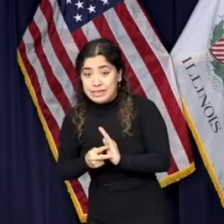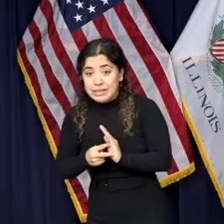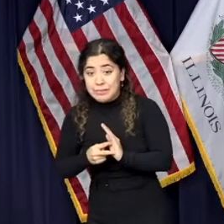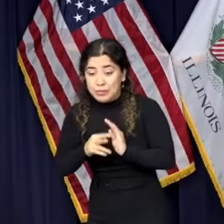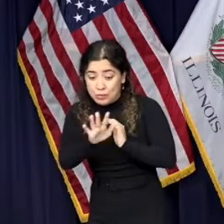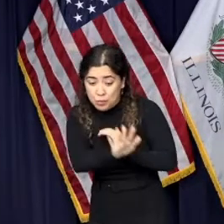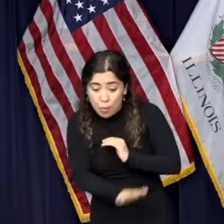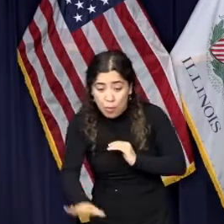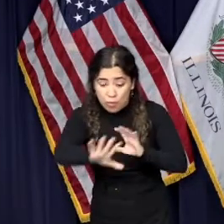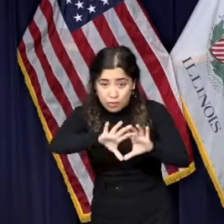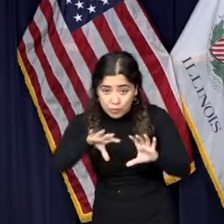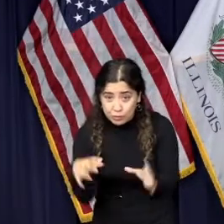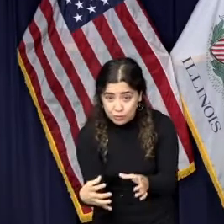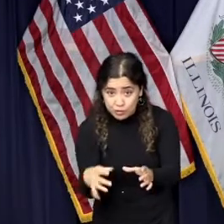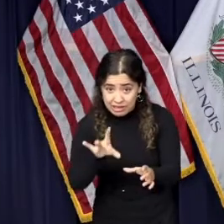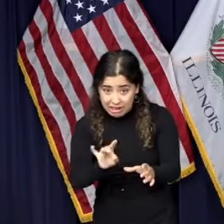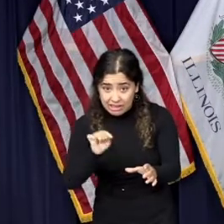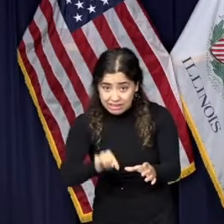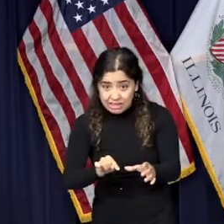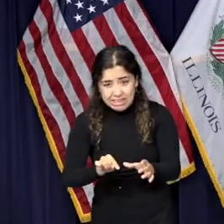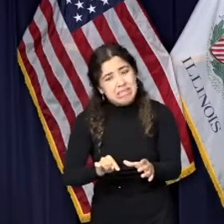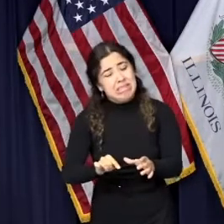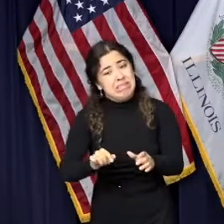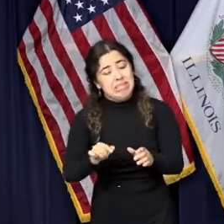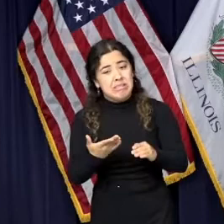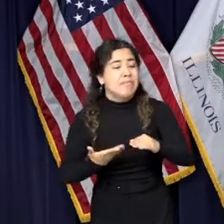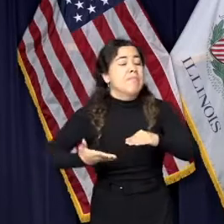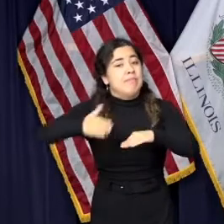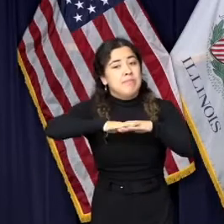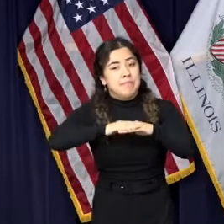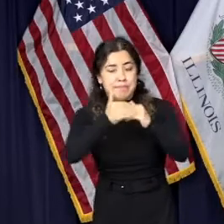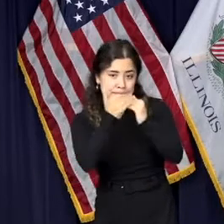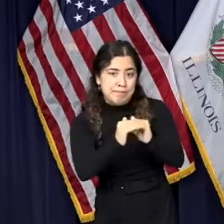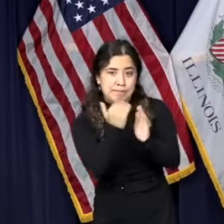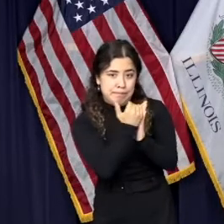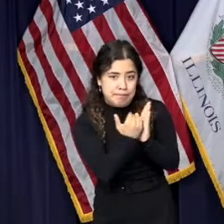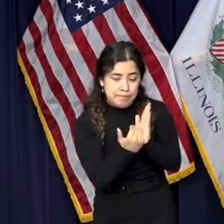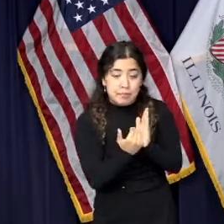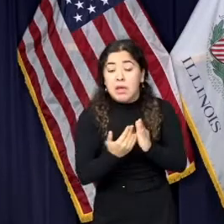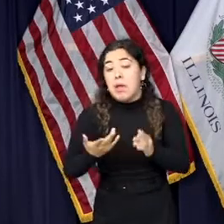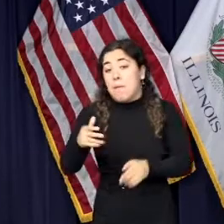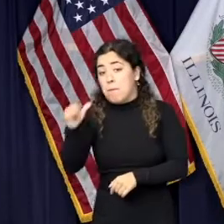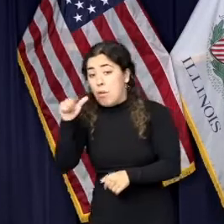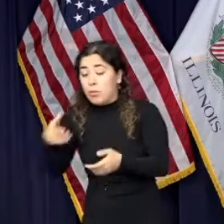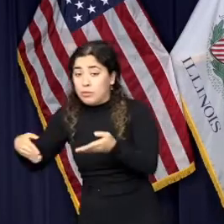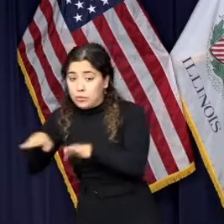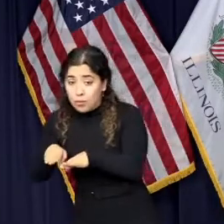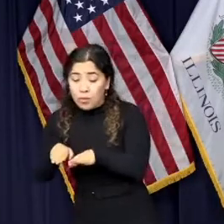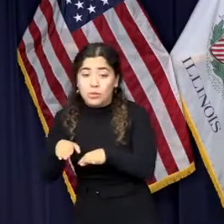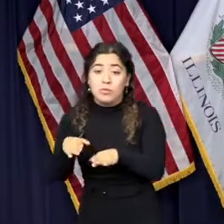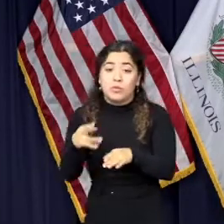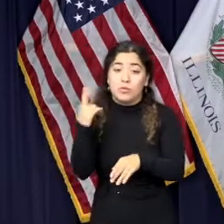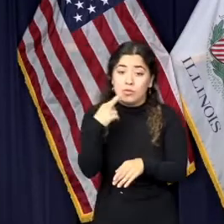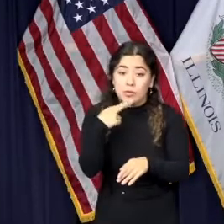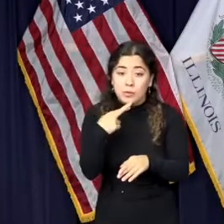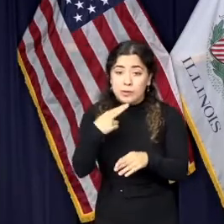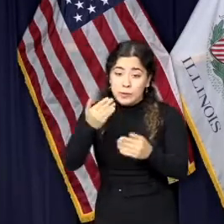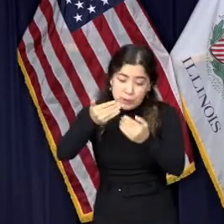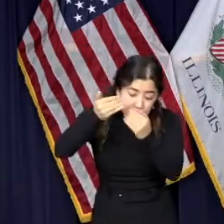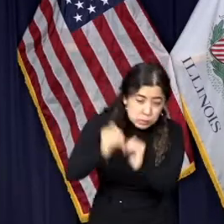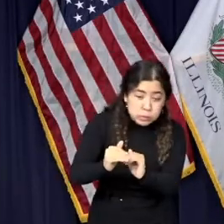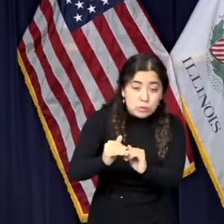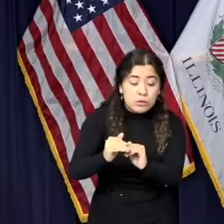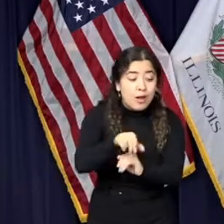entire region. That could mean the closure of bars, the reduction of service at restaurants, and smaller capacity caps on